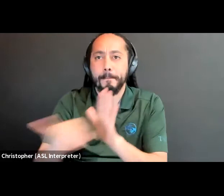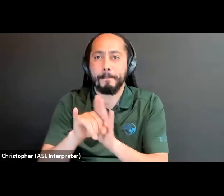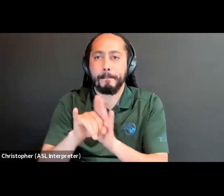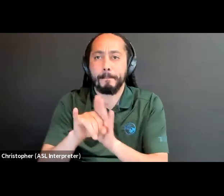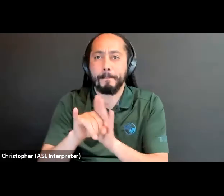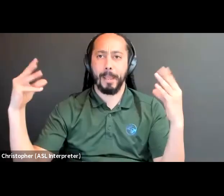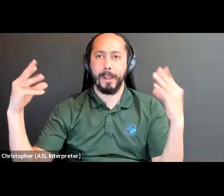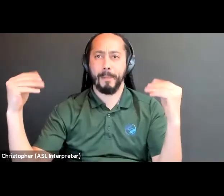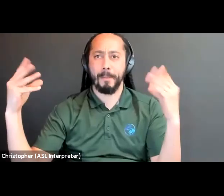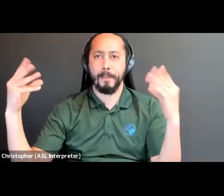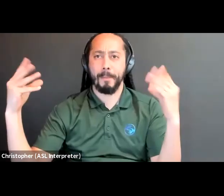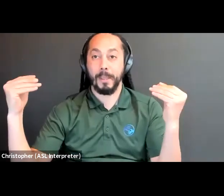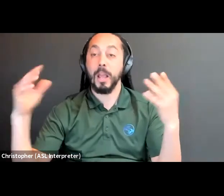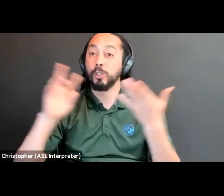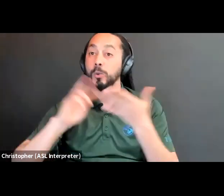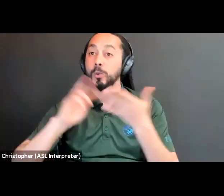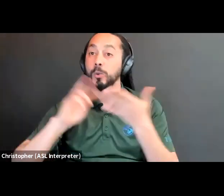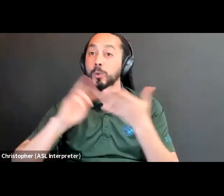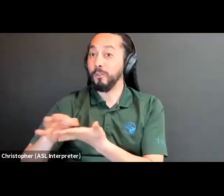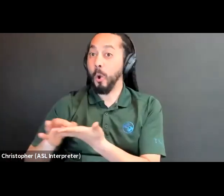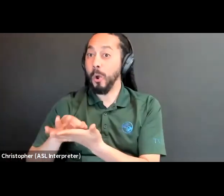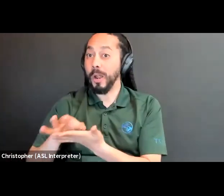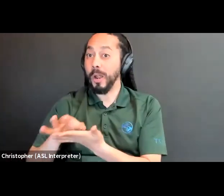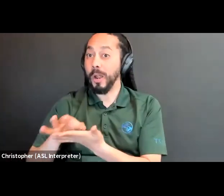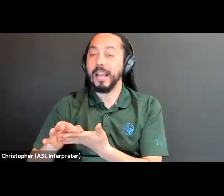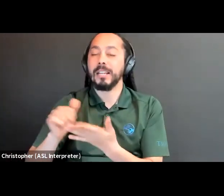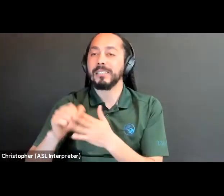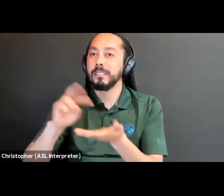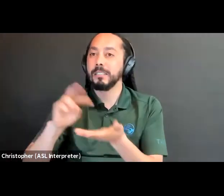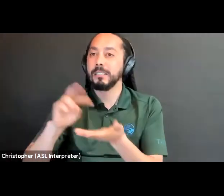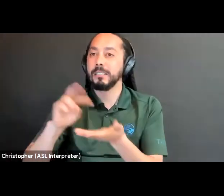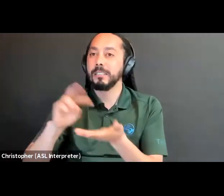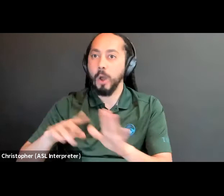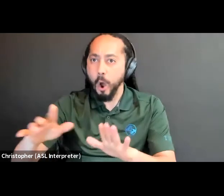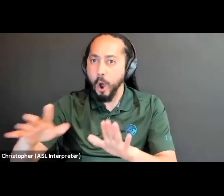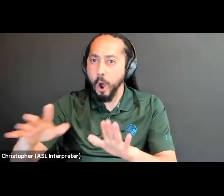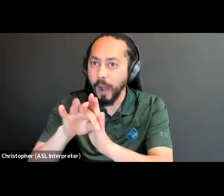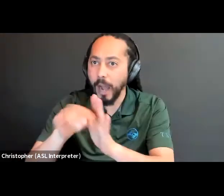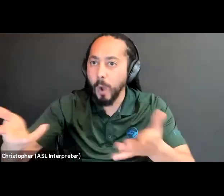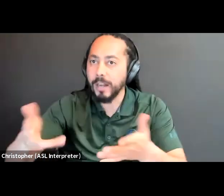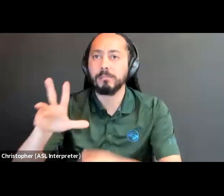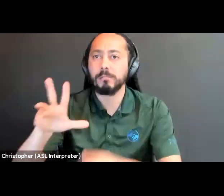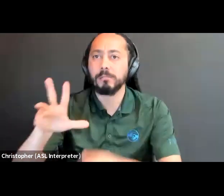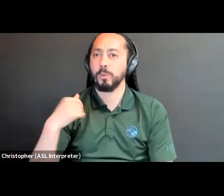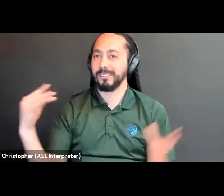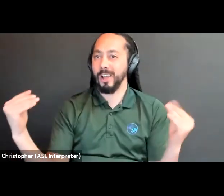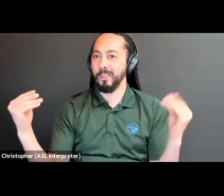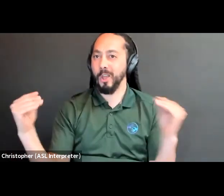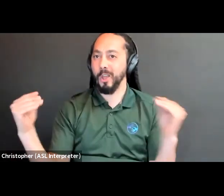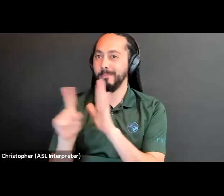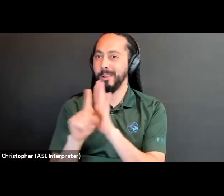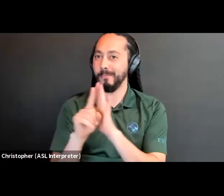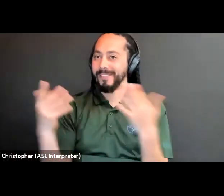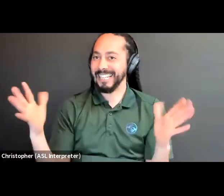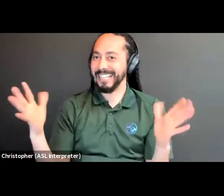It only tells you you have to look further into what is triggering the alarm. And